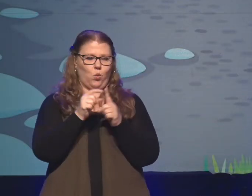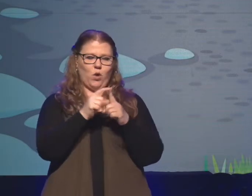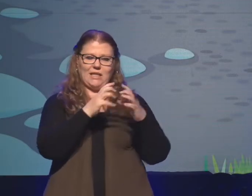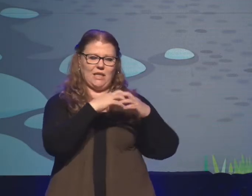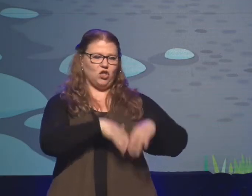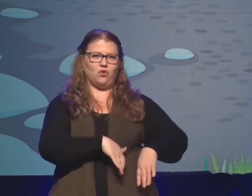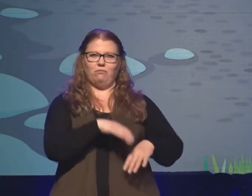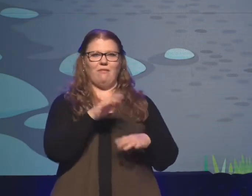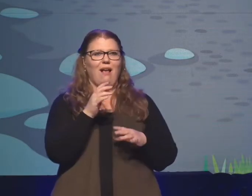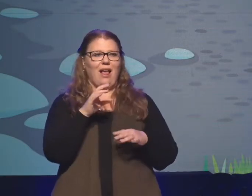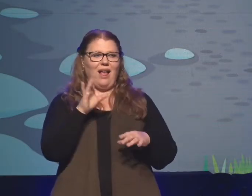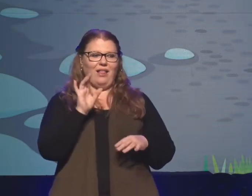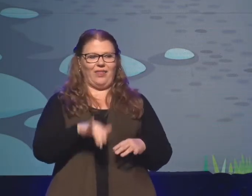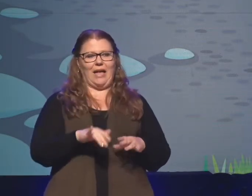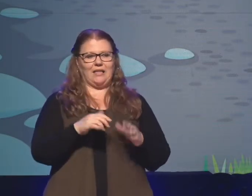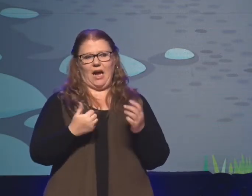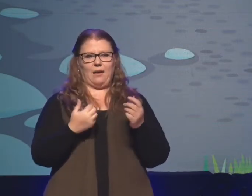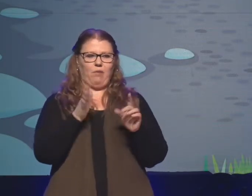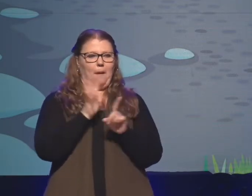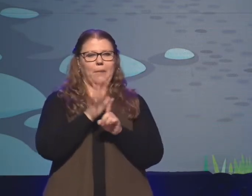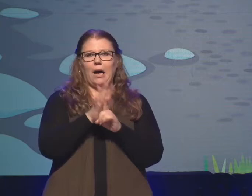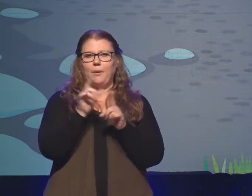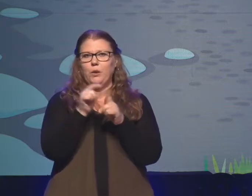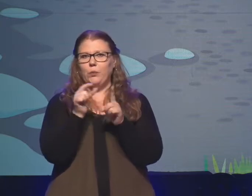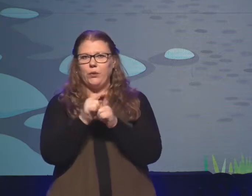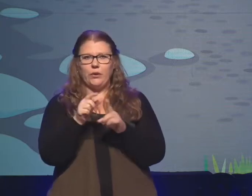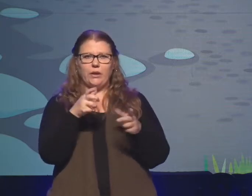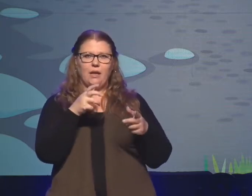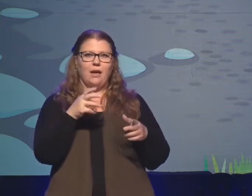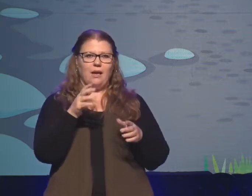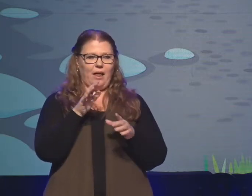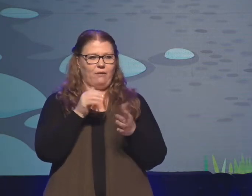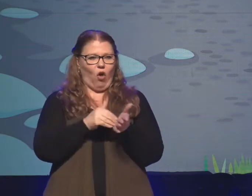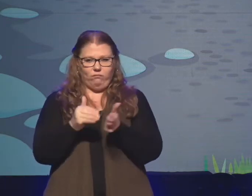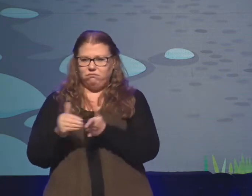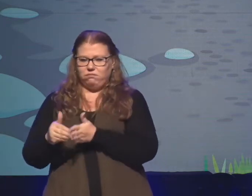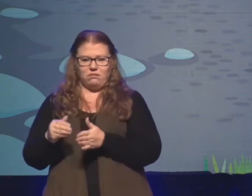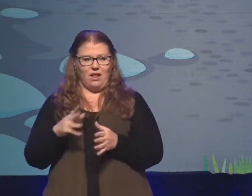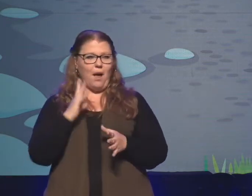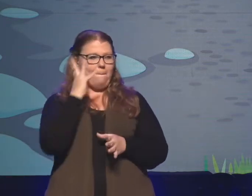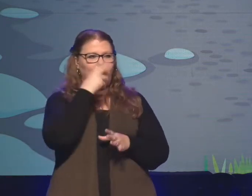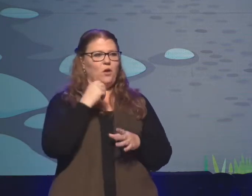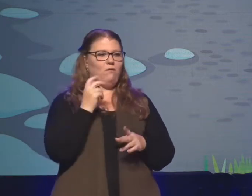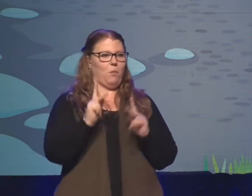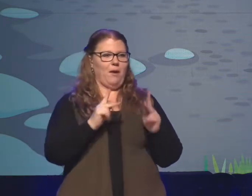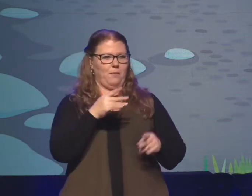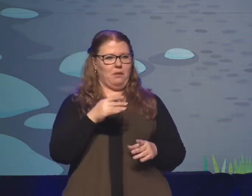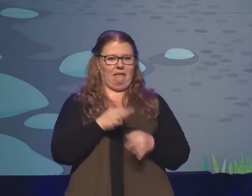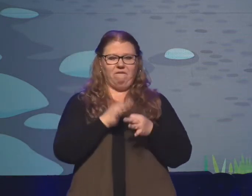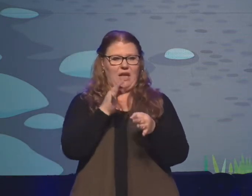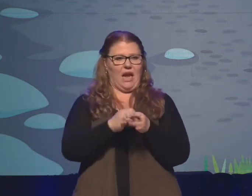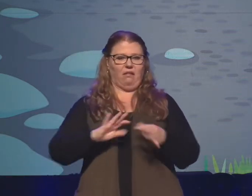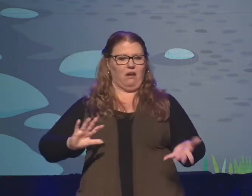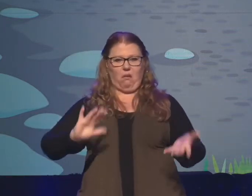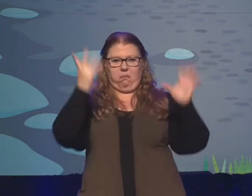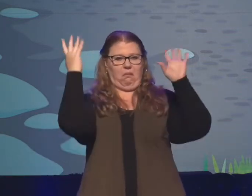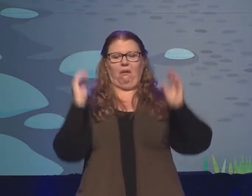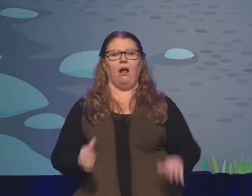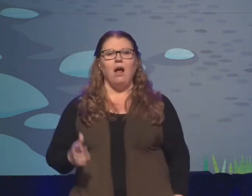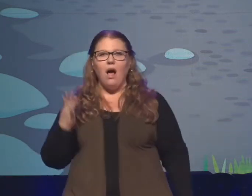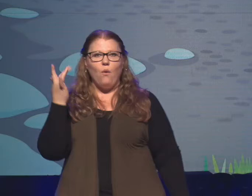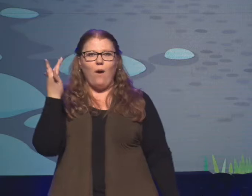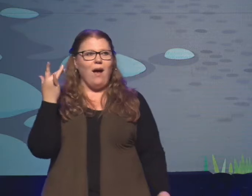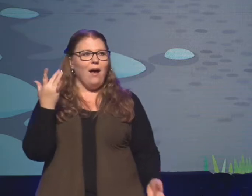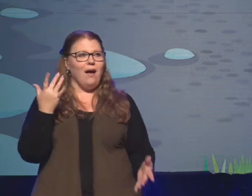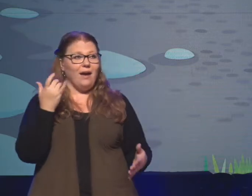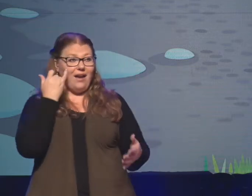become a catchword, a buzzword, and I think it oftentimes leaves wonderful, beautiful people of faith in a wreckage. Because if all